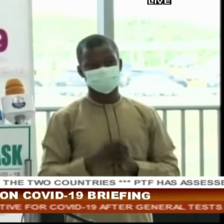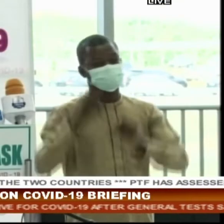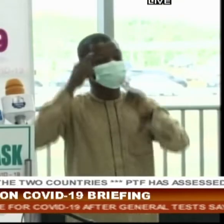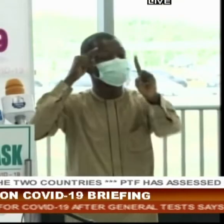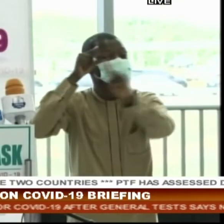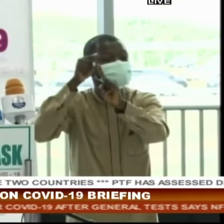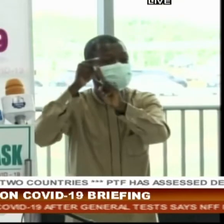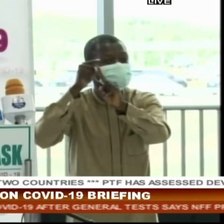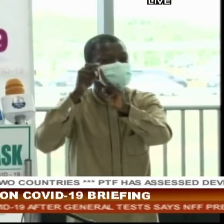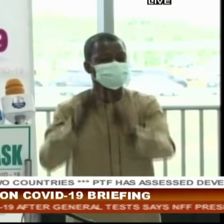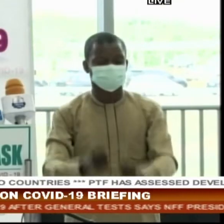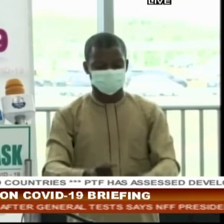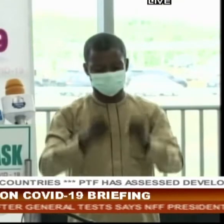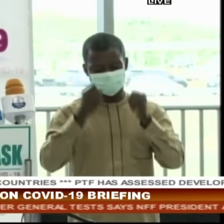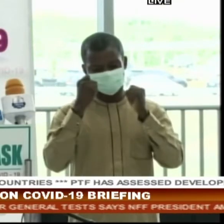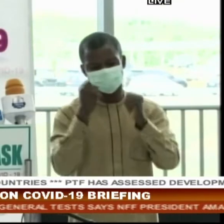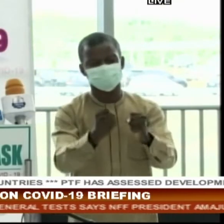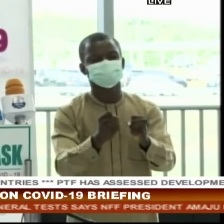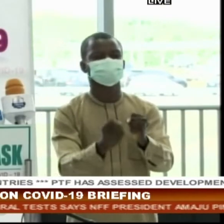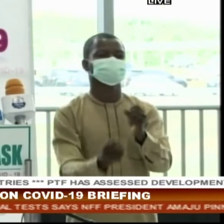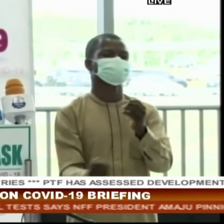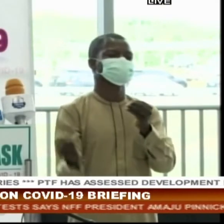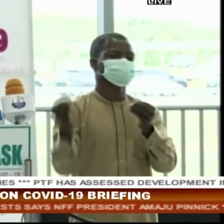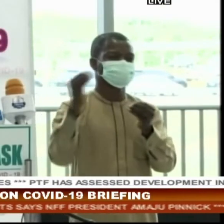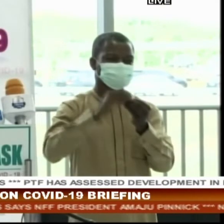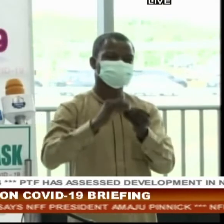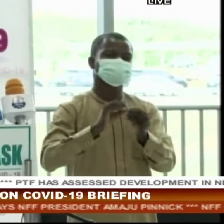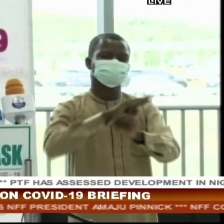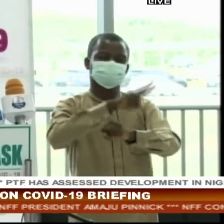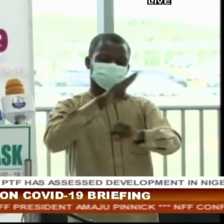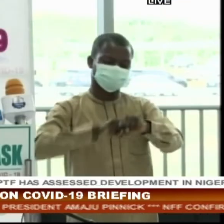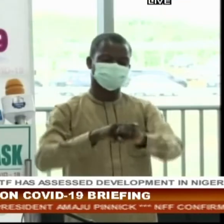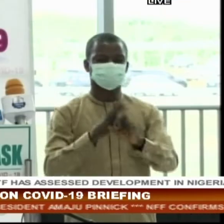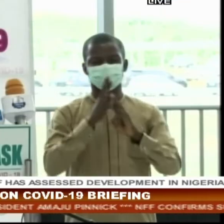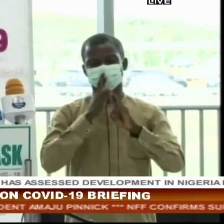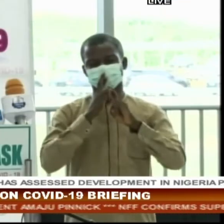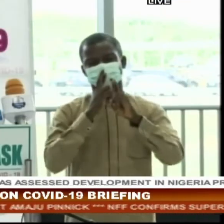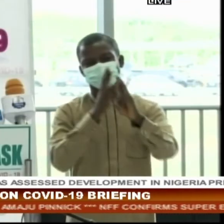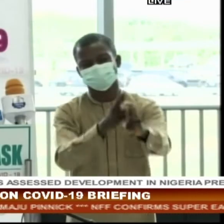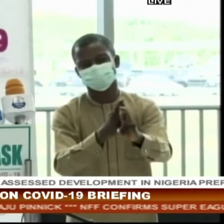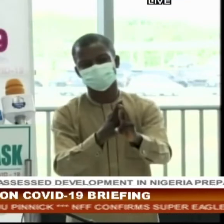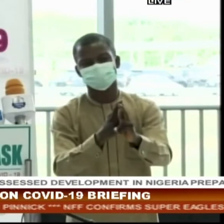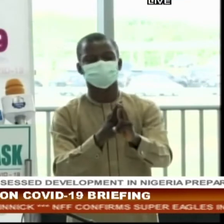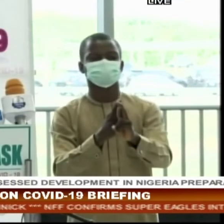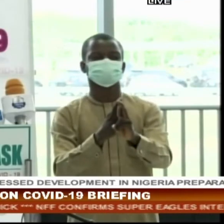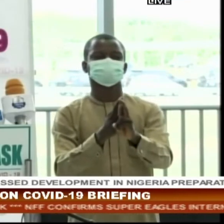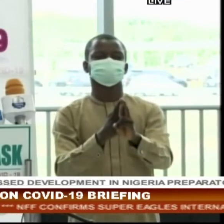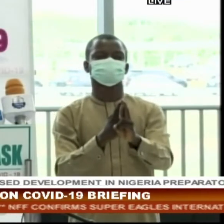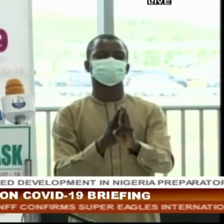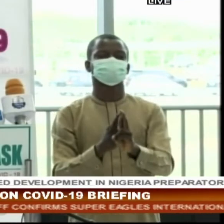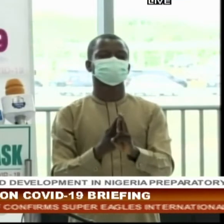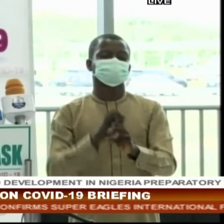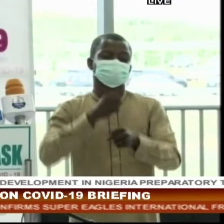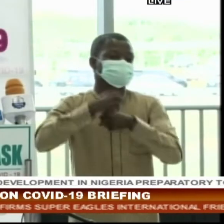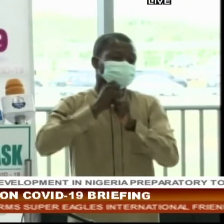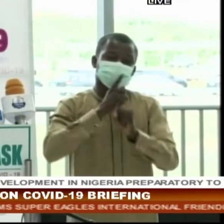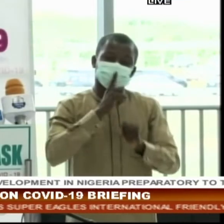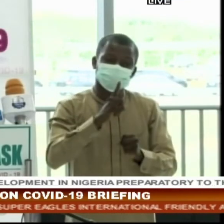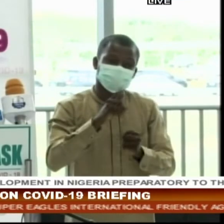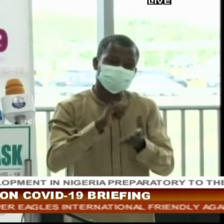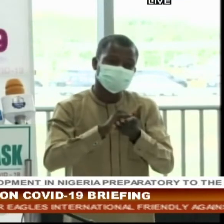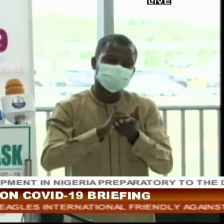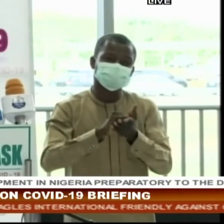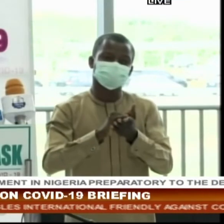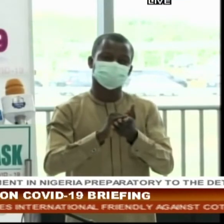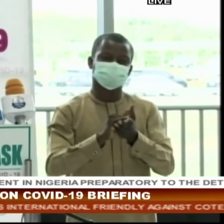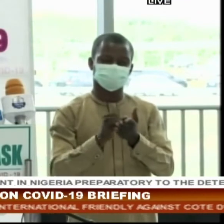is to sustain a robust multi-sectoral national response, to ensure that we successfully